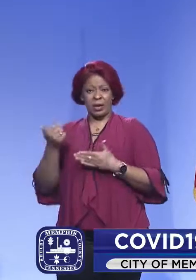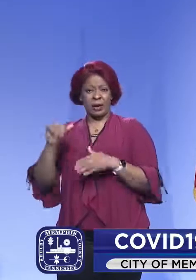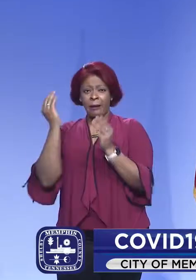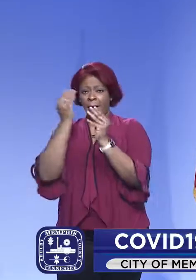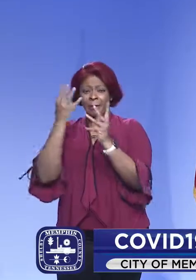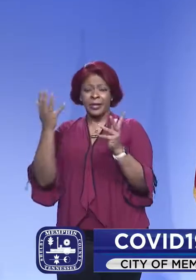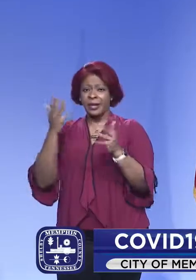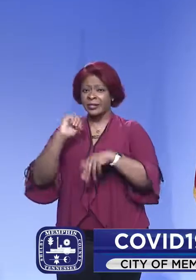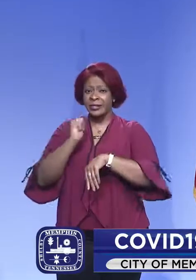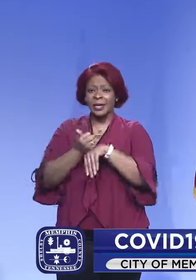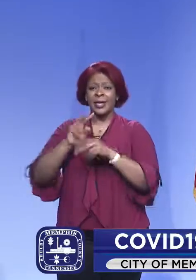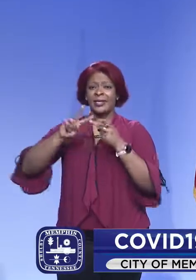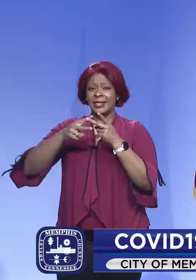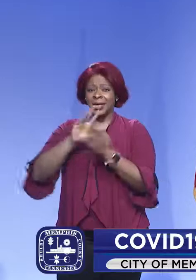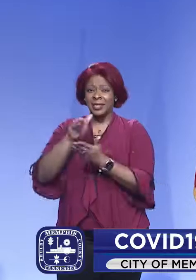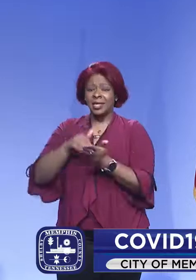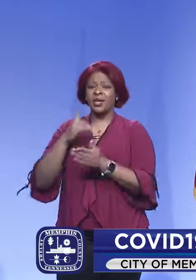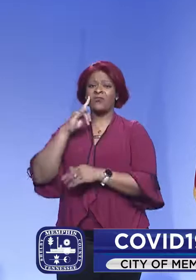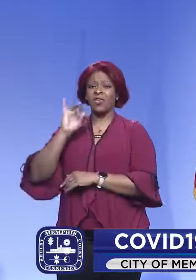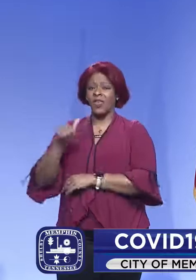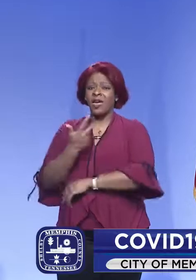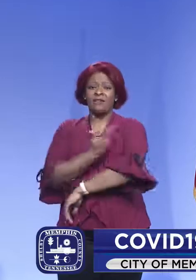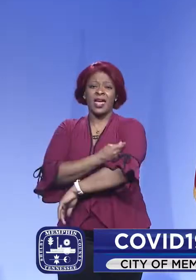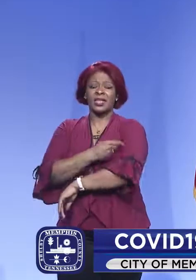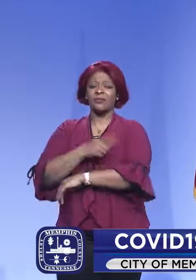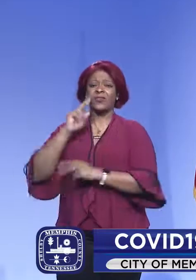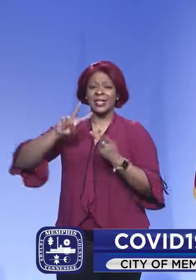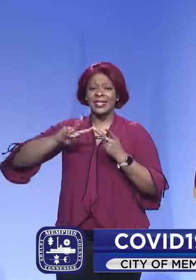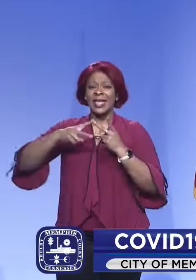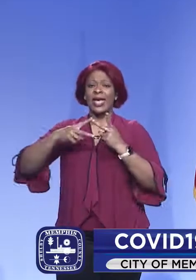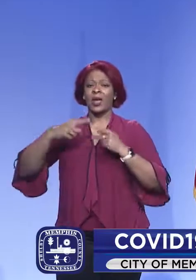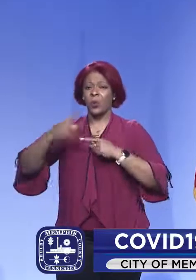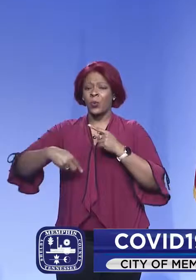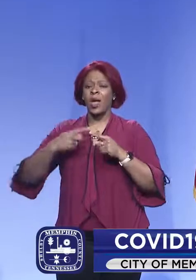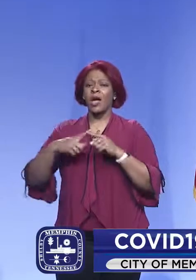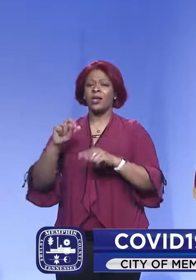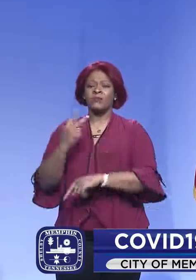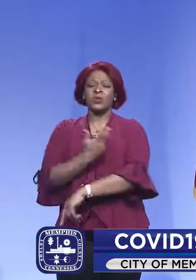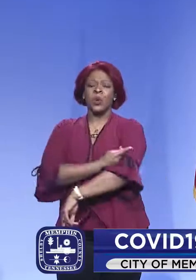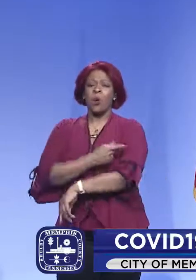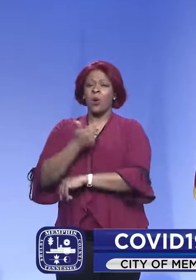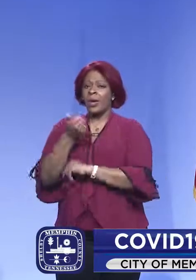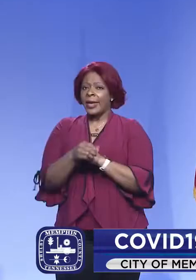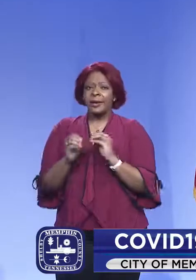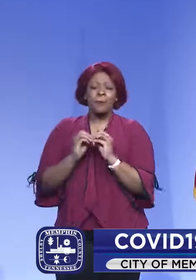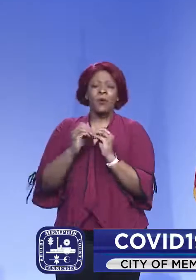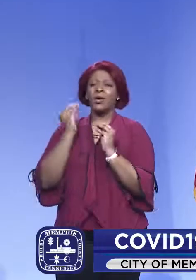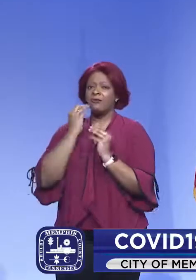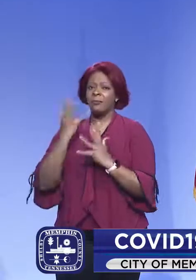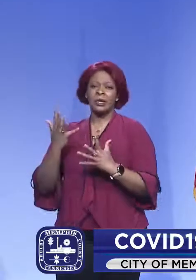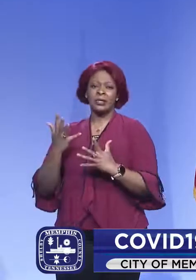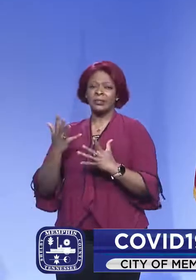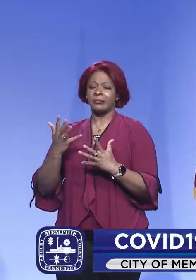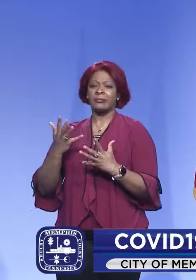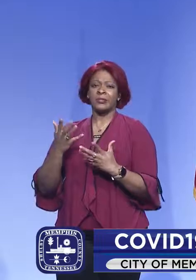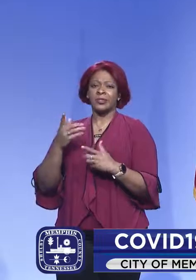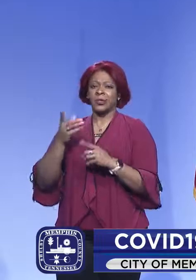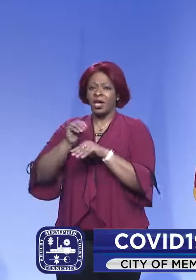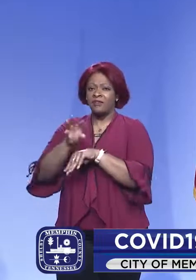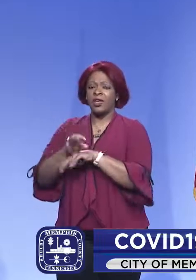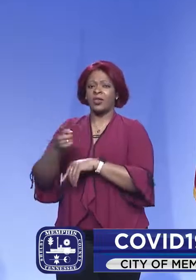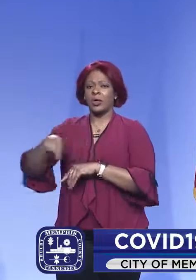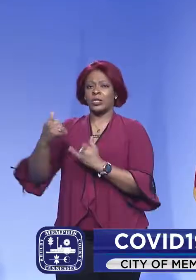on setting up that second site for those waiting for the second dose, or anything more that you can give information-wise to those